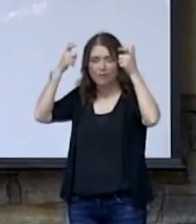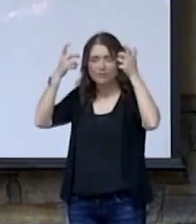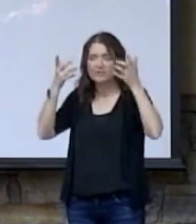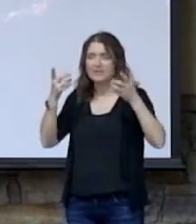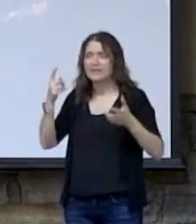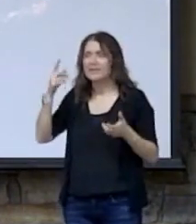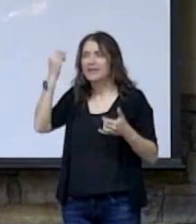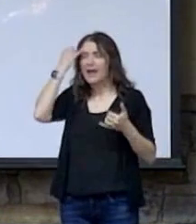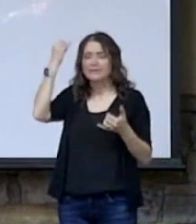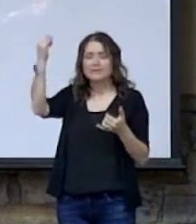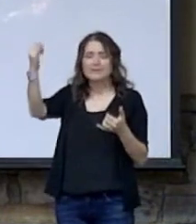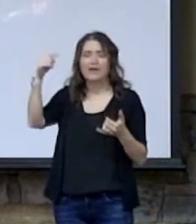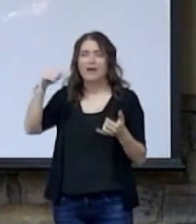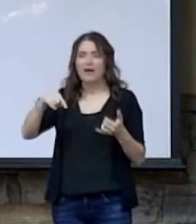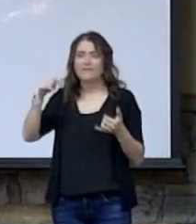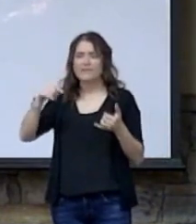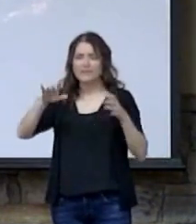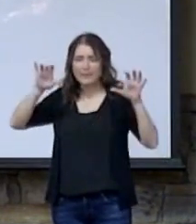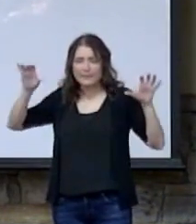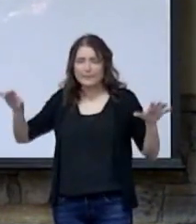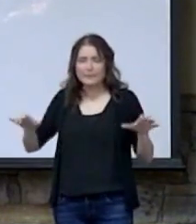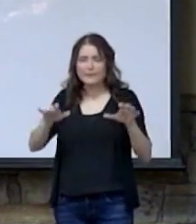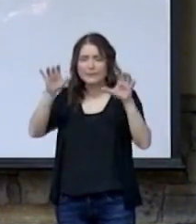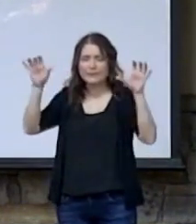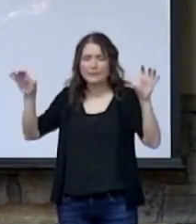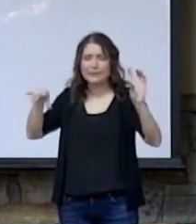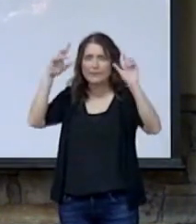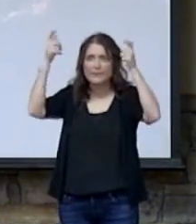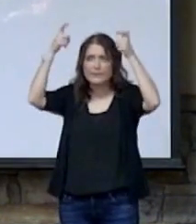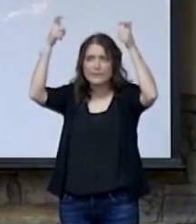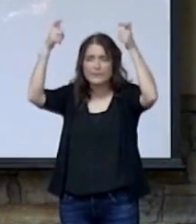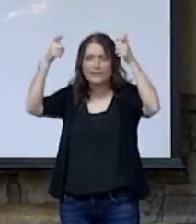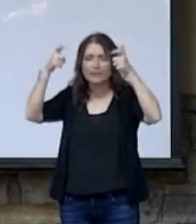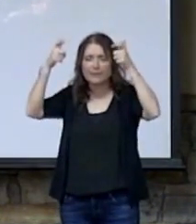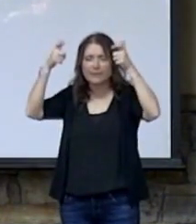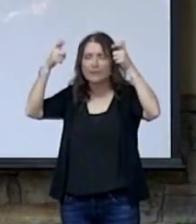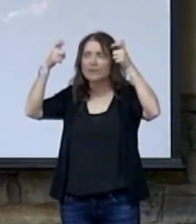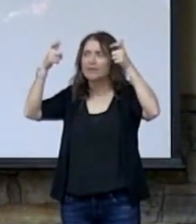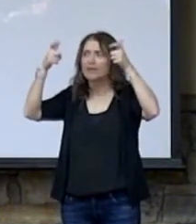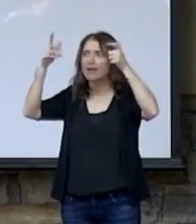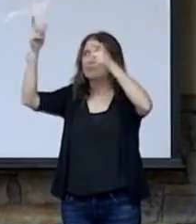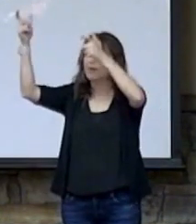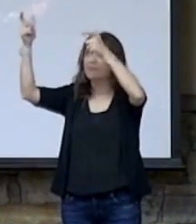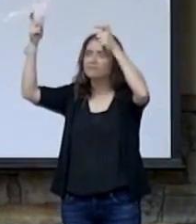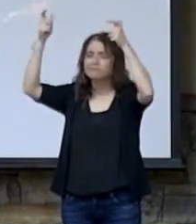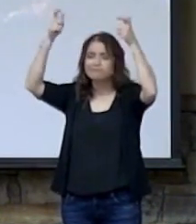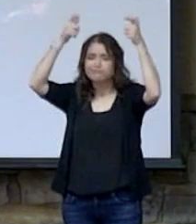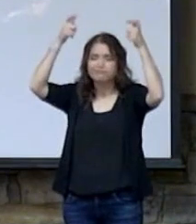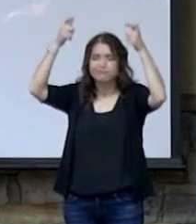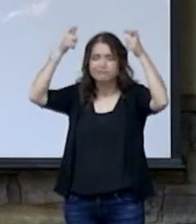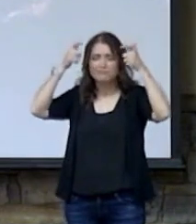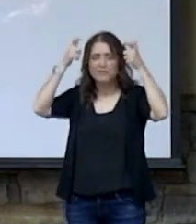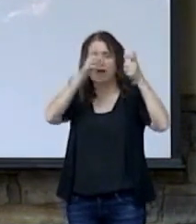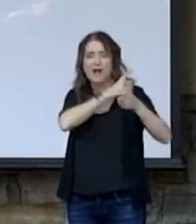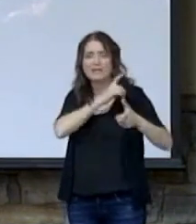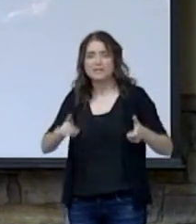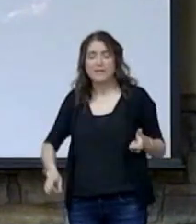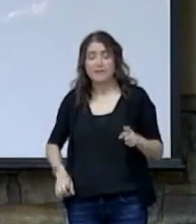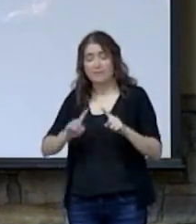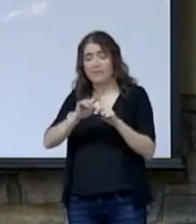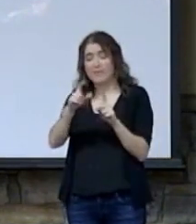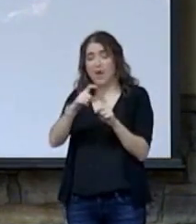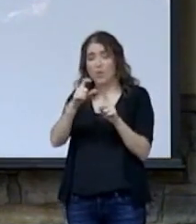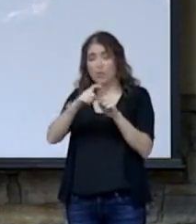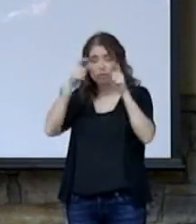this incredibly ornate and decorated crown coming down and resting on David's head. But that word crown also has